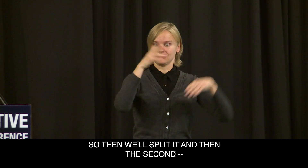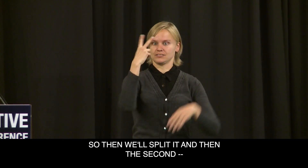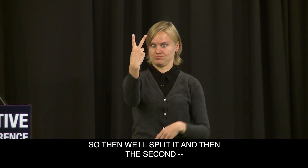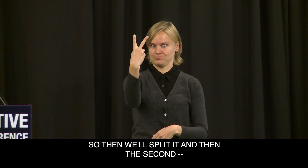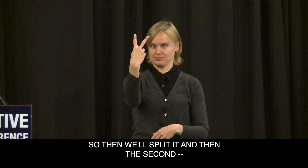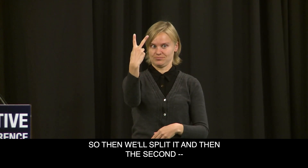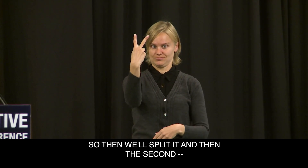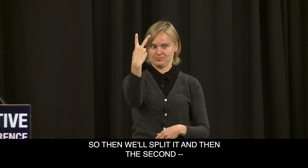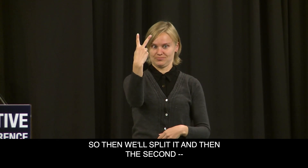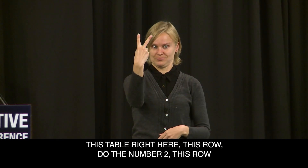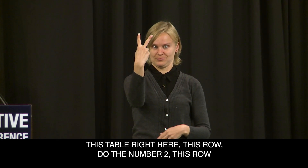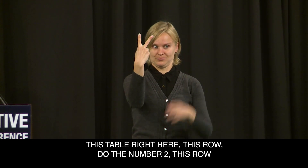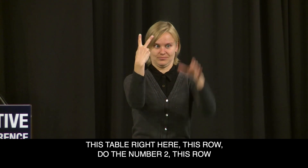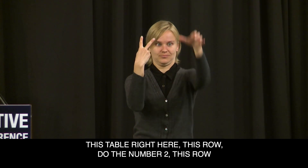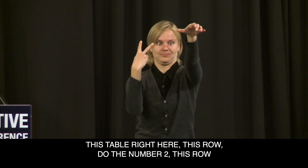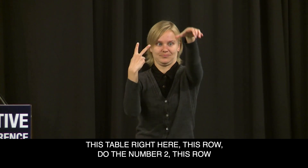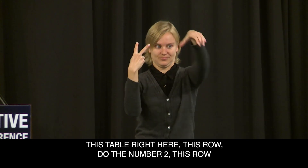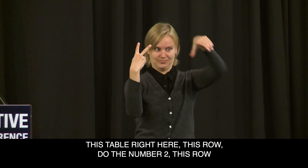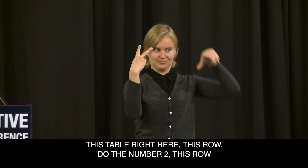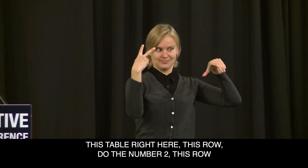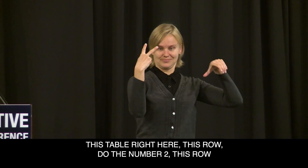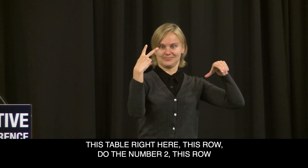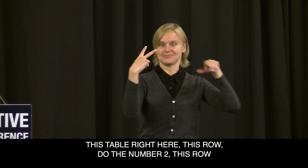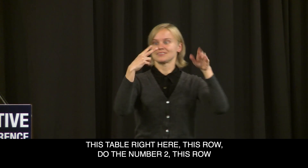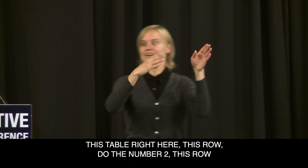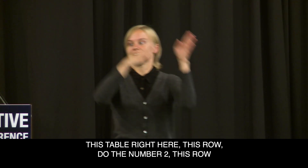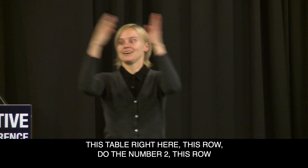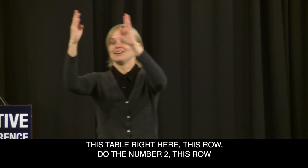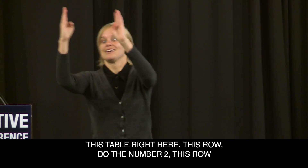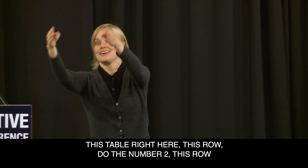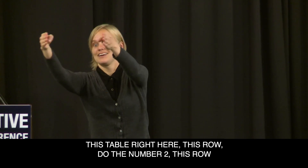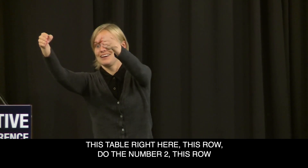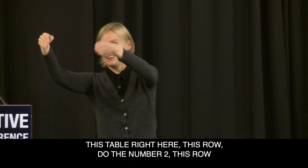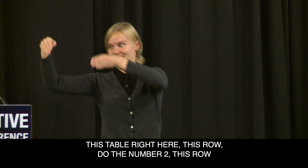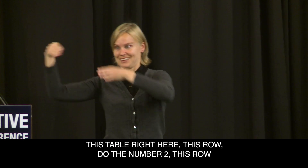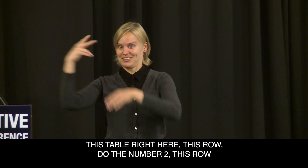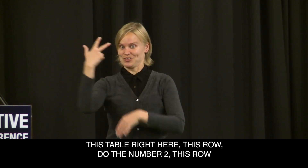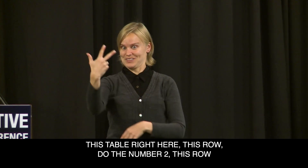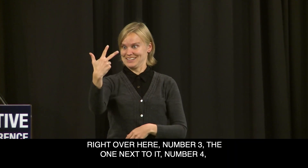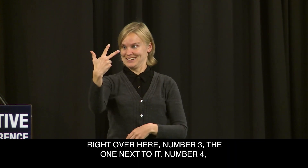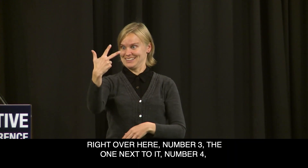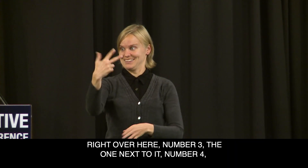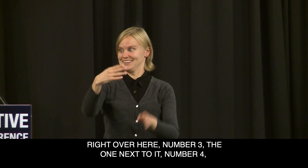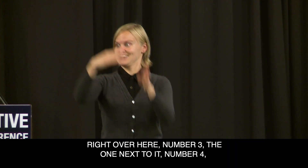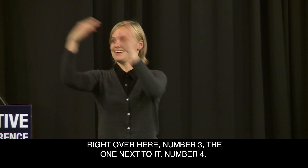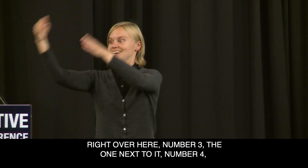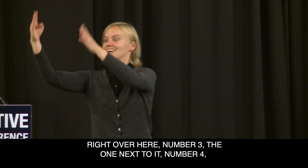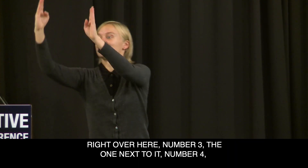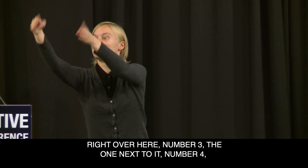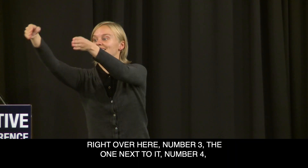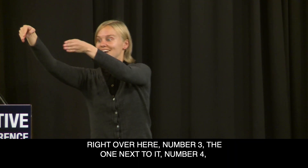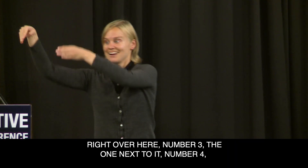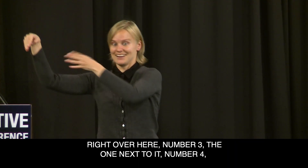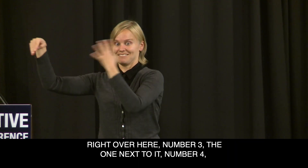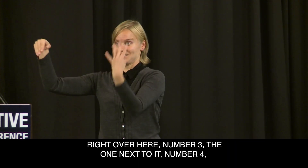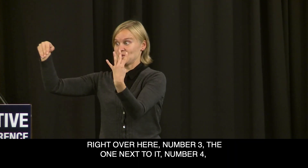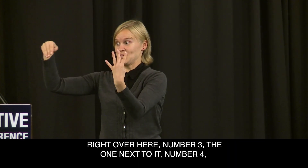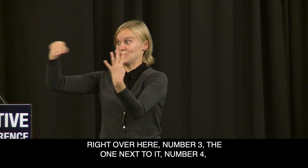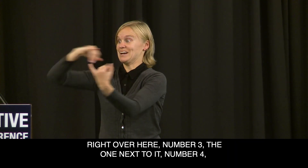it, and then this table right here in this row, do the number 2. This row right over here, number 3. The one next to it,